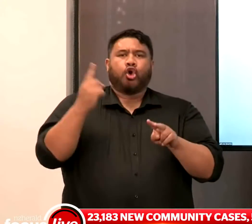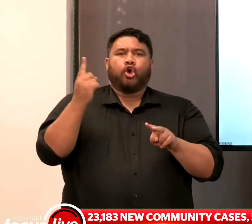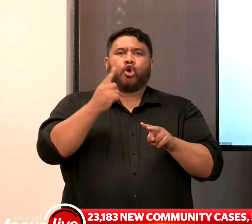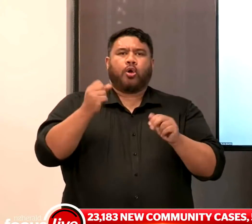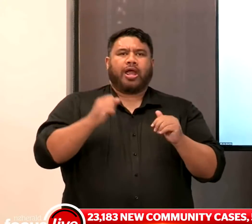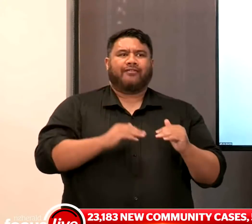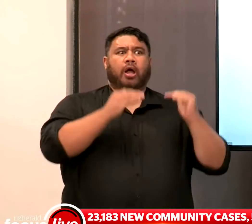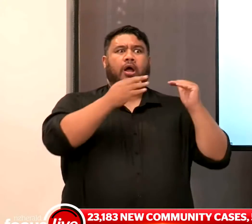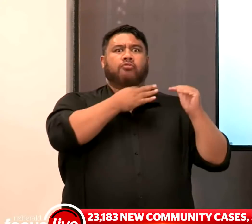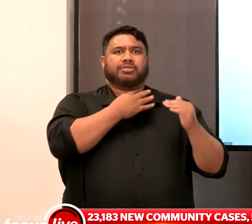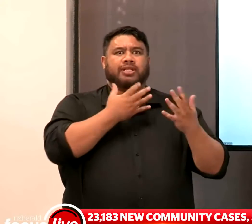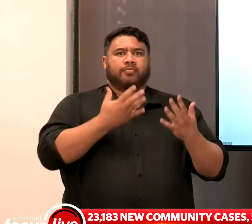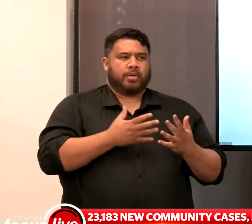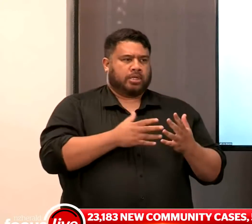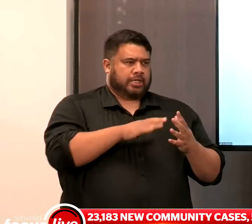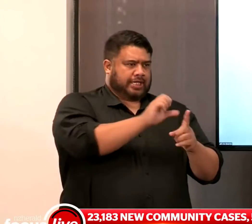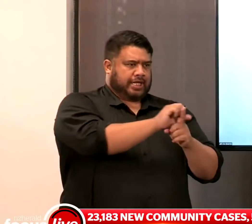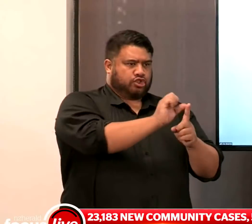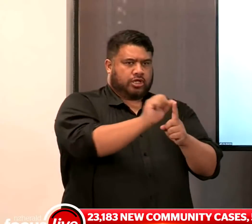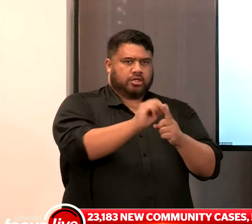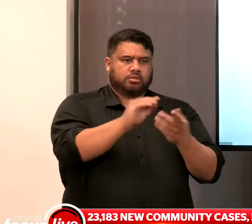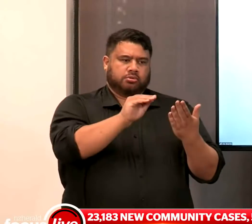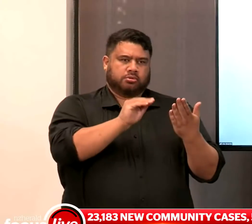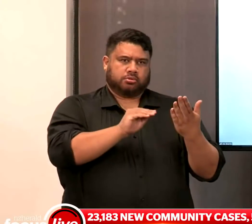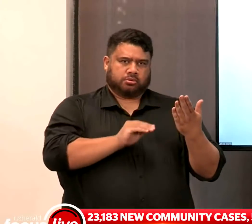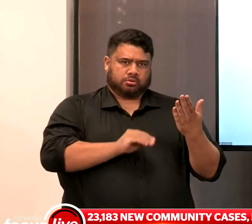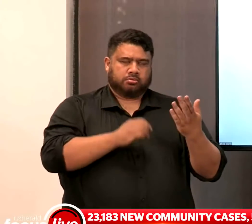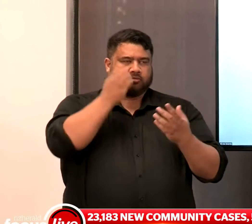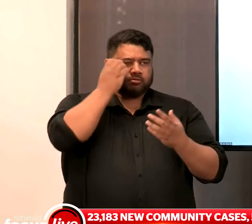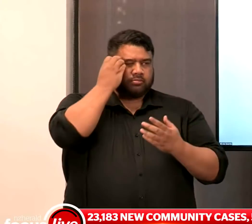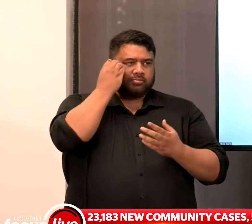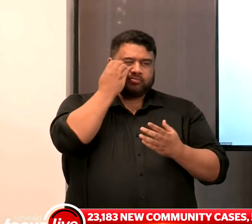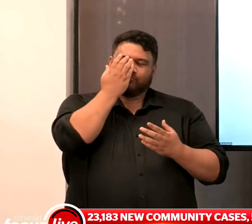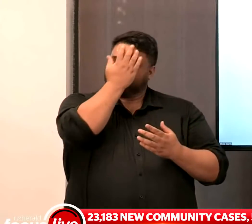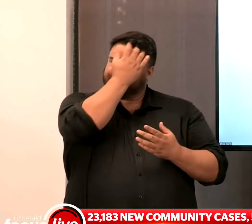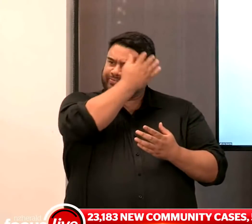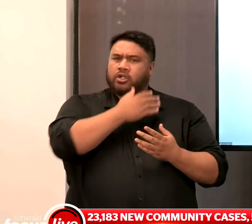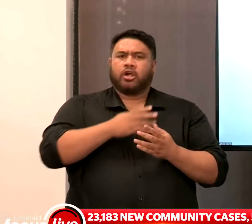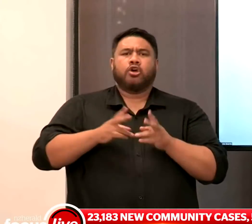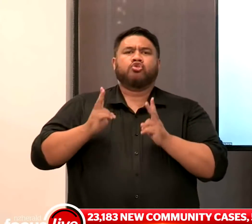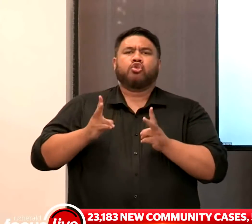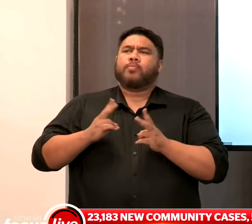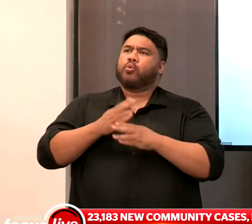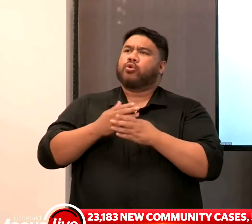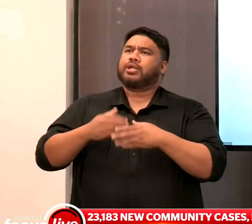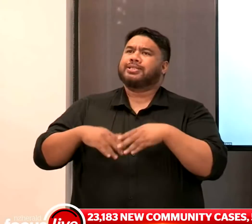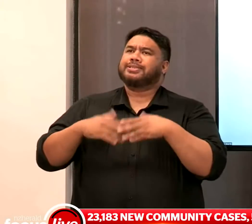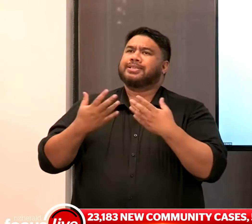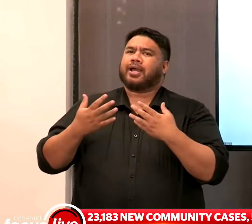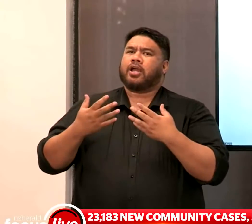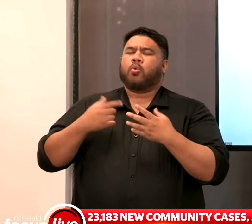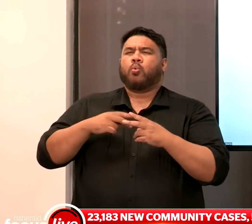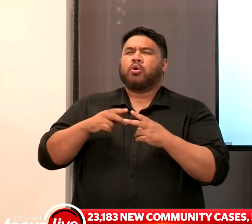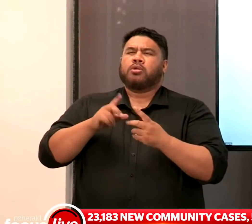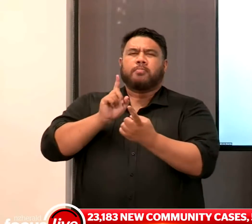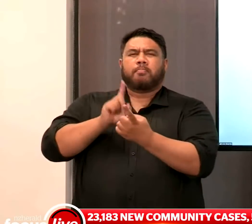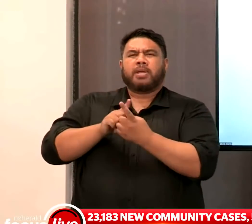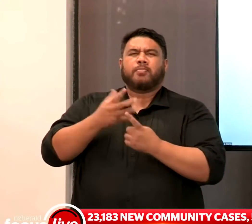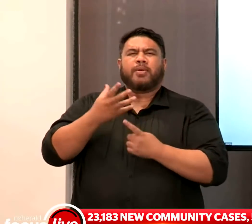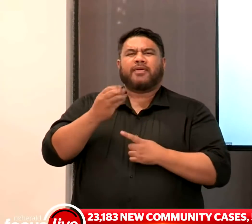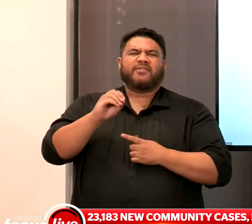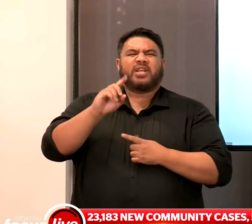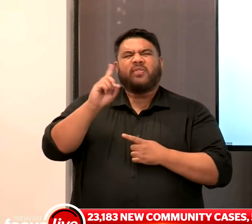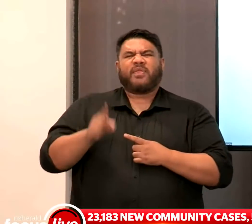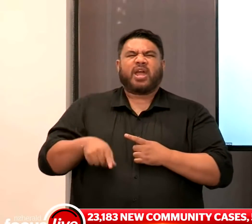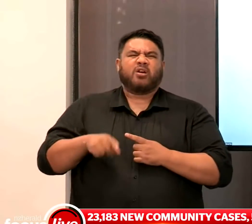risk. It's worth noting that on a usual day in general practice, they will be seeing 50,000 people.